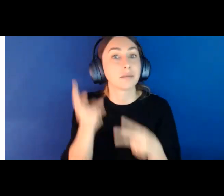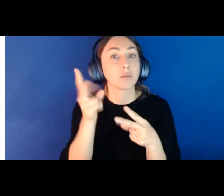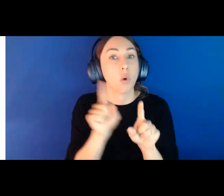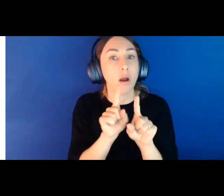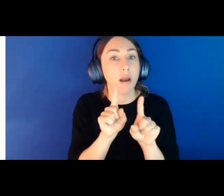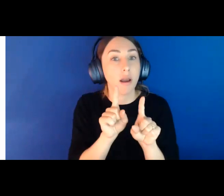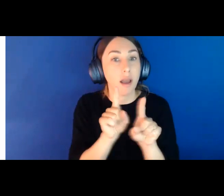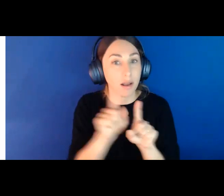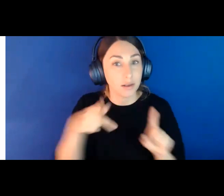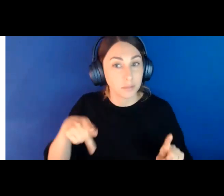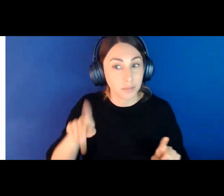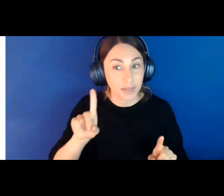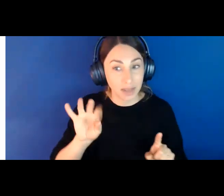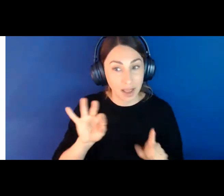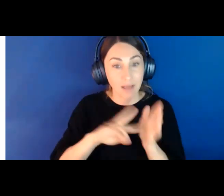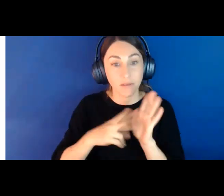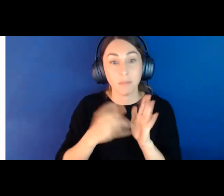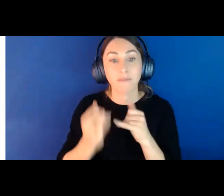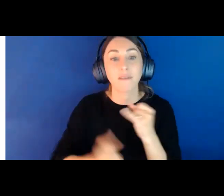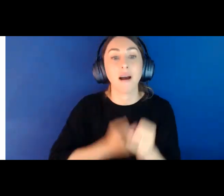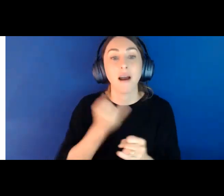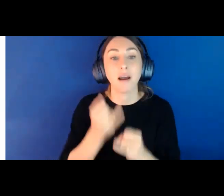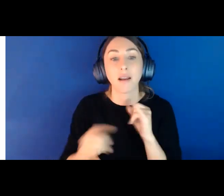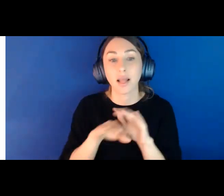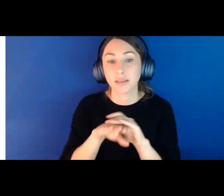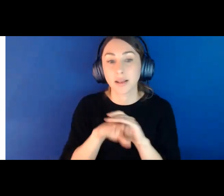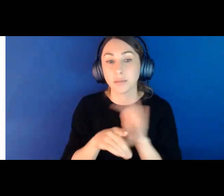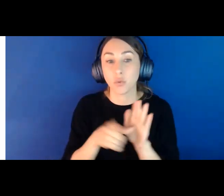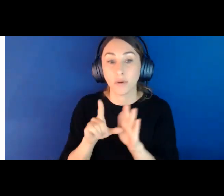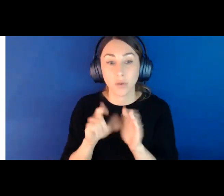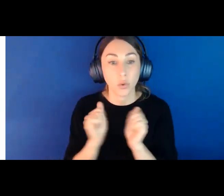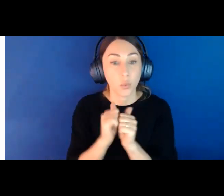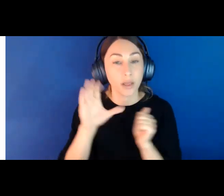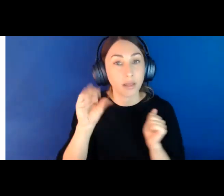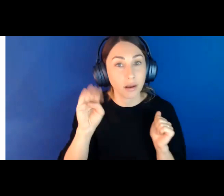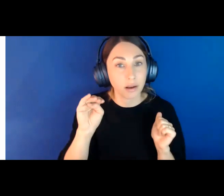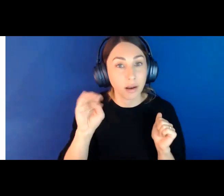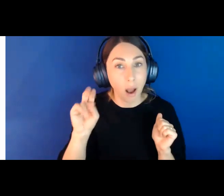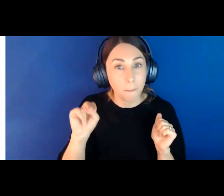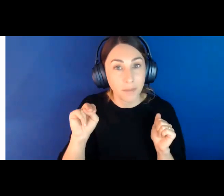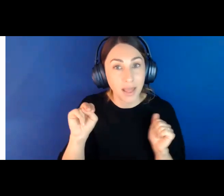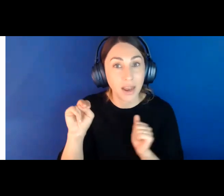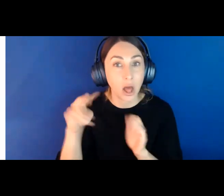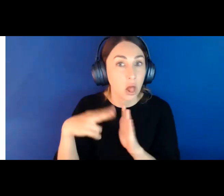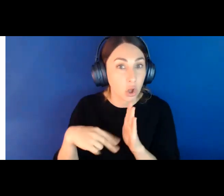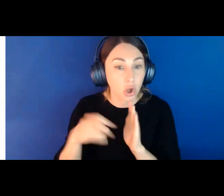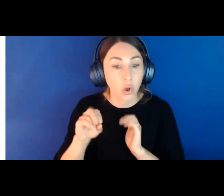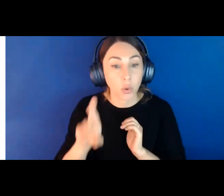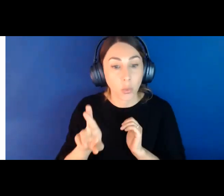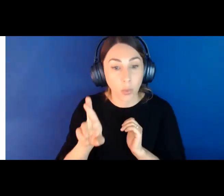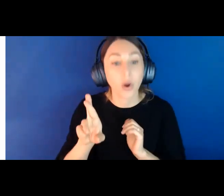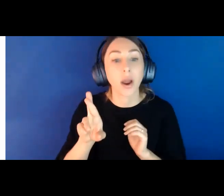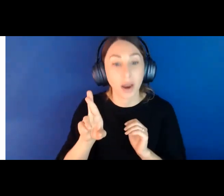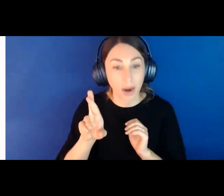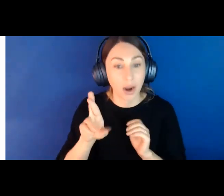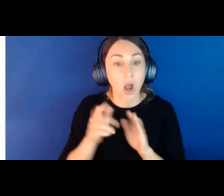PDF, then you have your final accessibility review either with Common Look or with a PDF automated